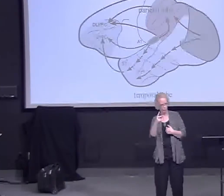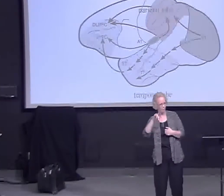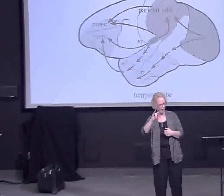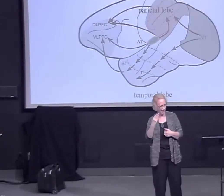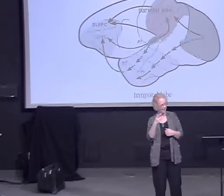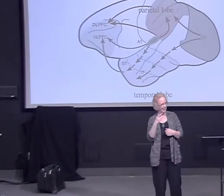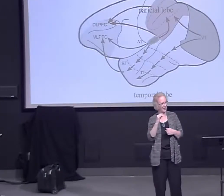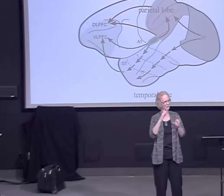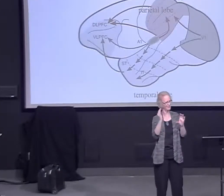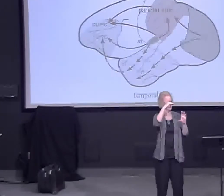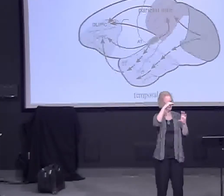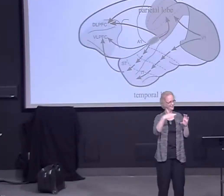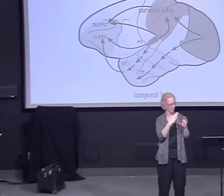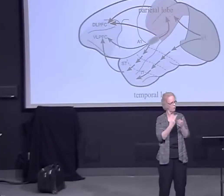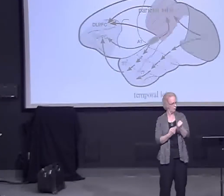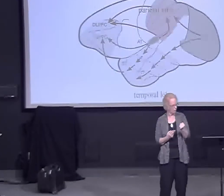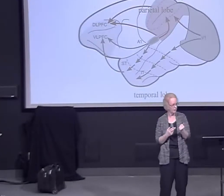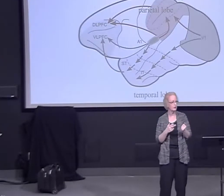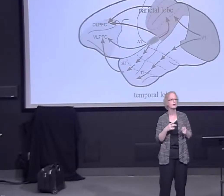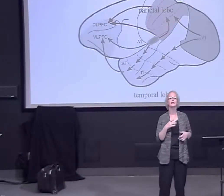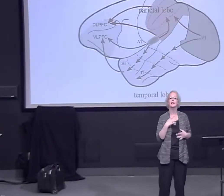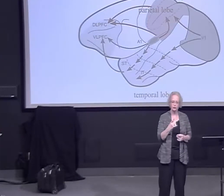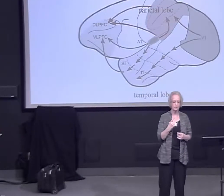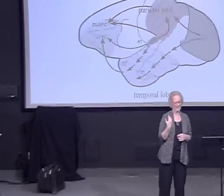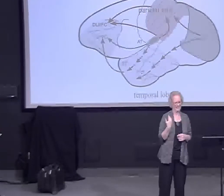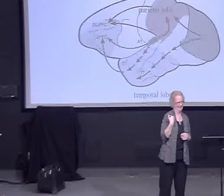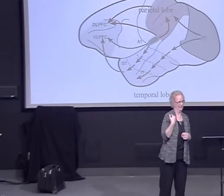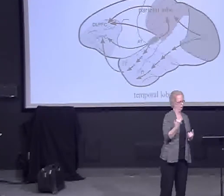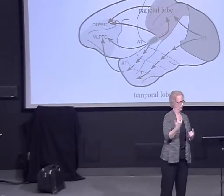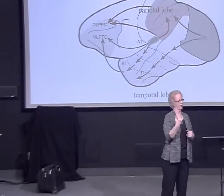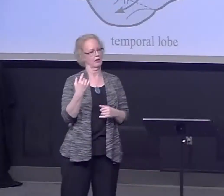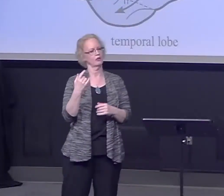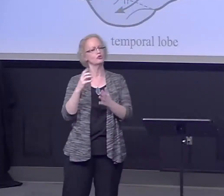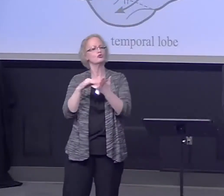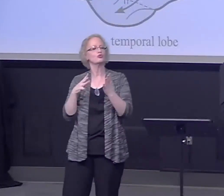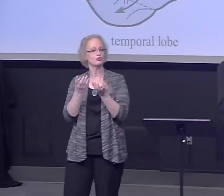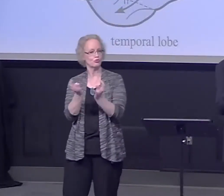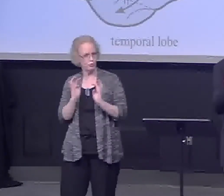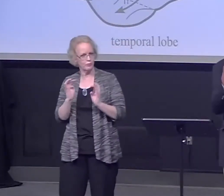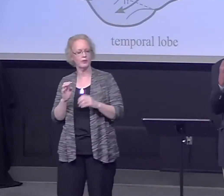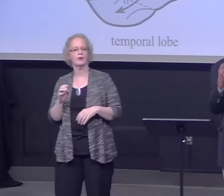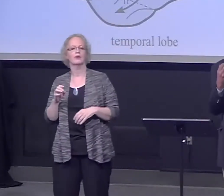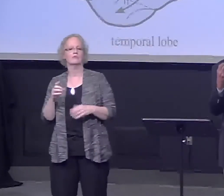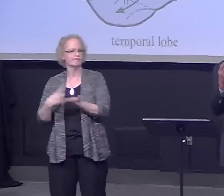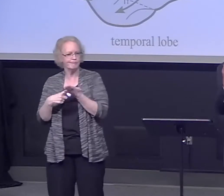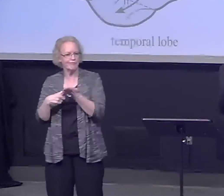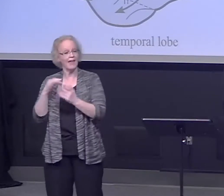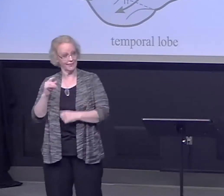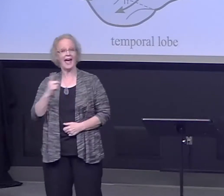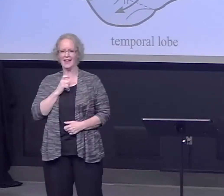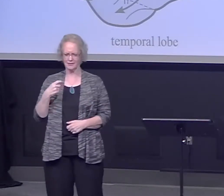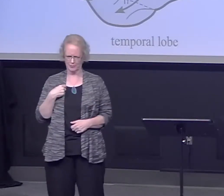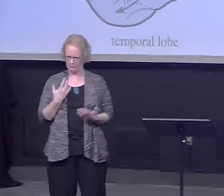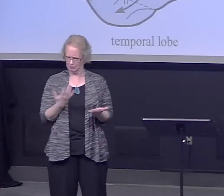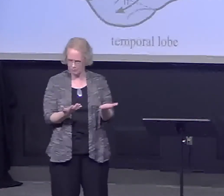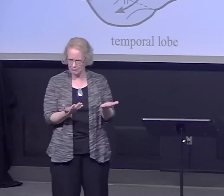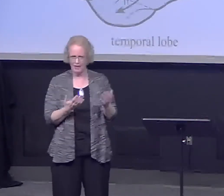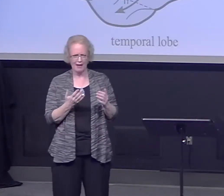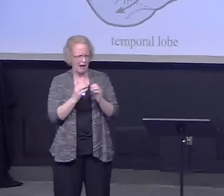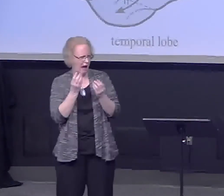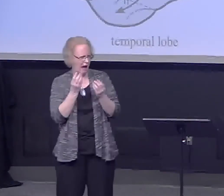the student groups earlier today where I was asked, how is it? Is the ventral and